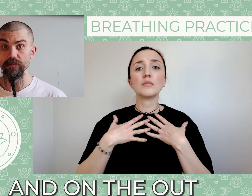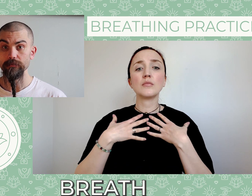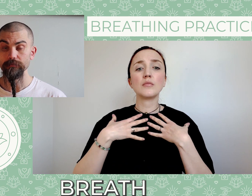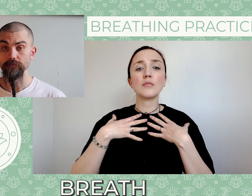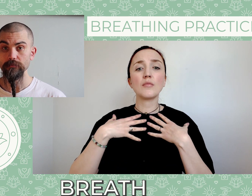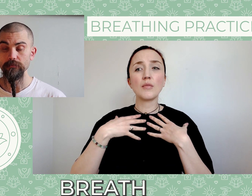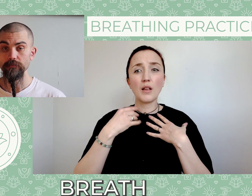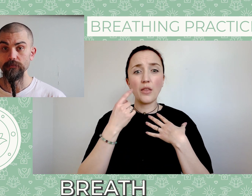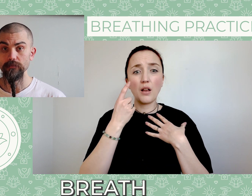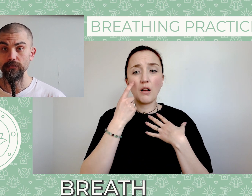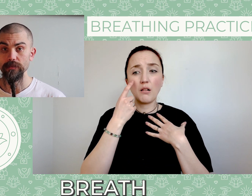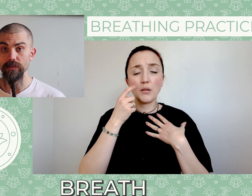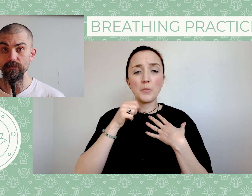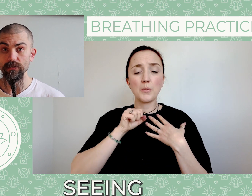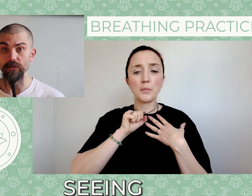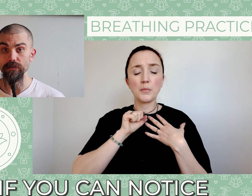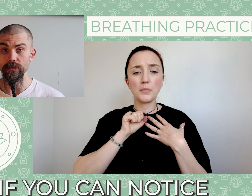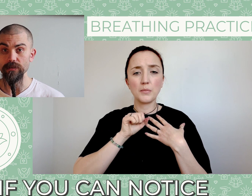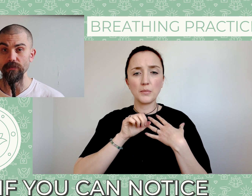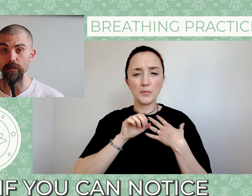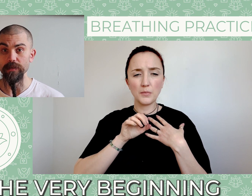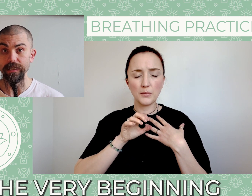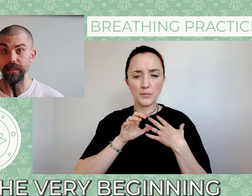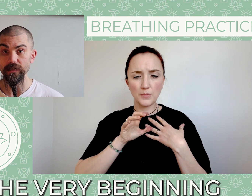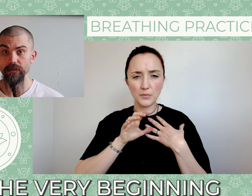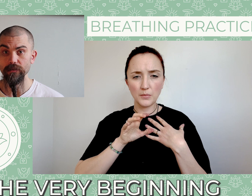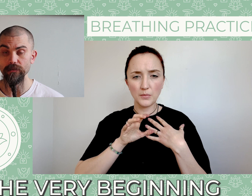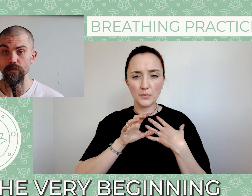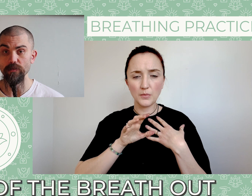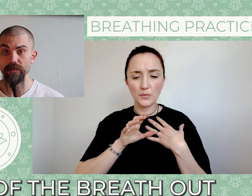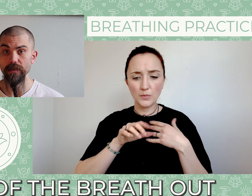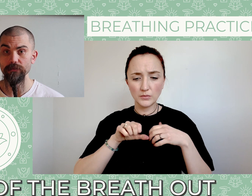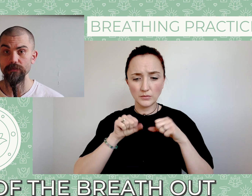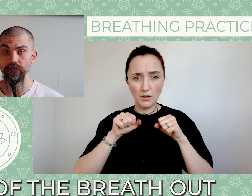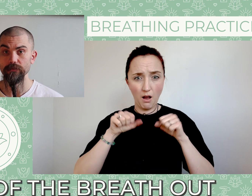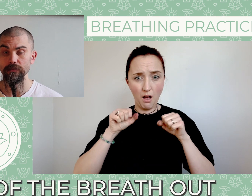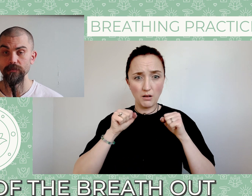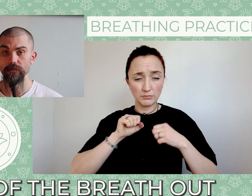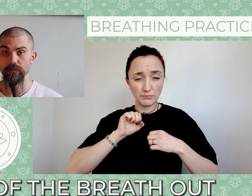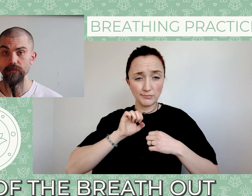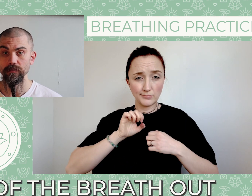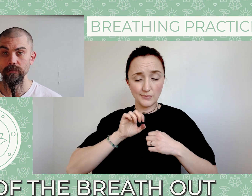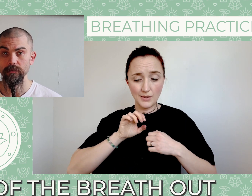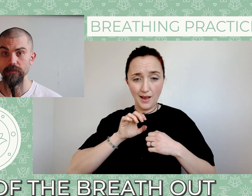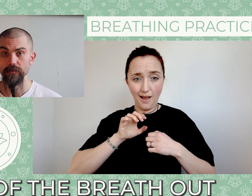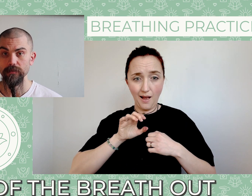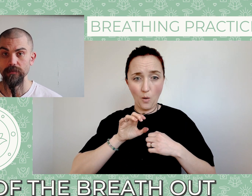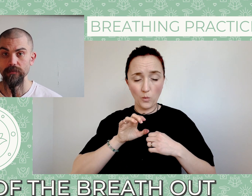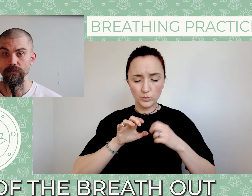And on the out breath, seeing if you can notice the very beginning of the breath out,